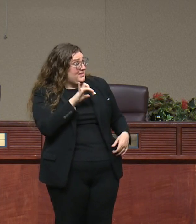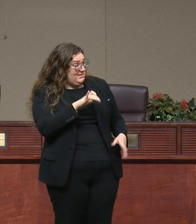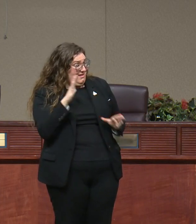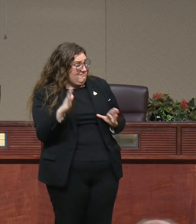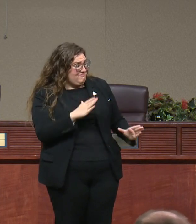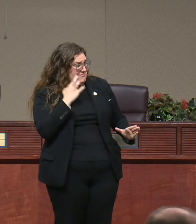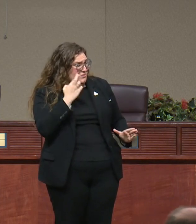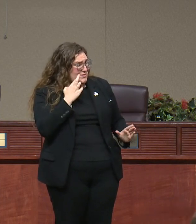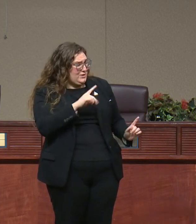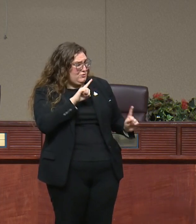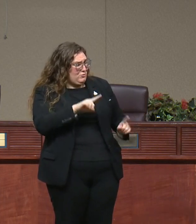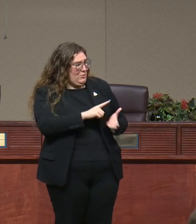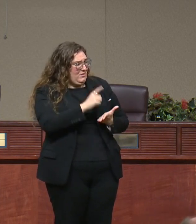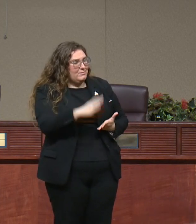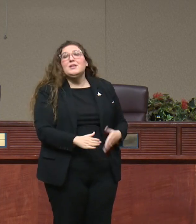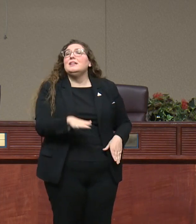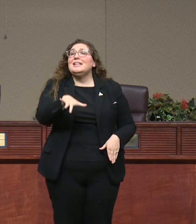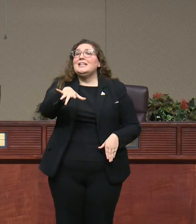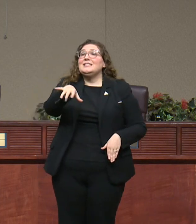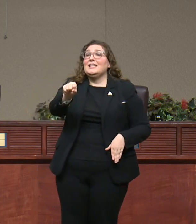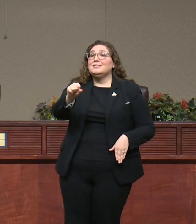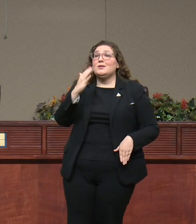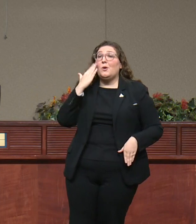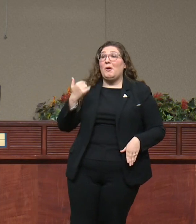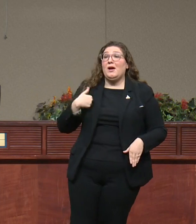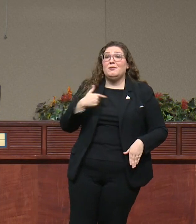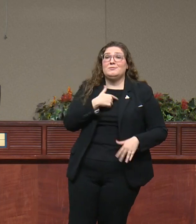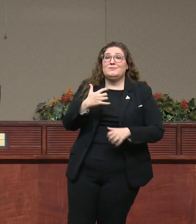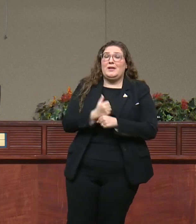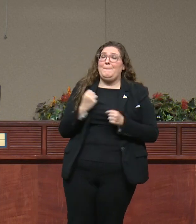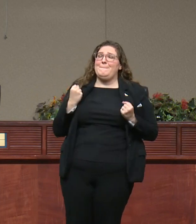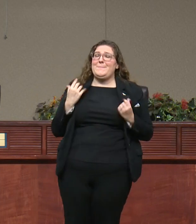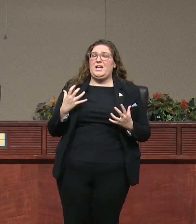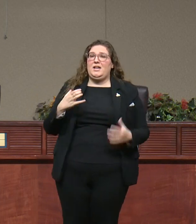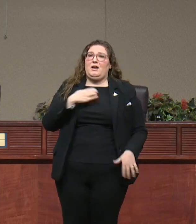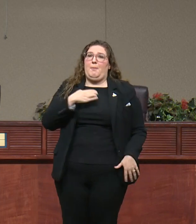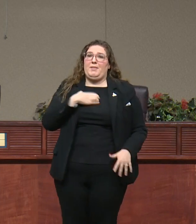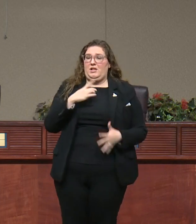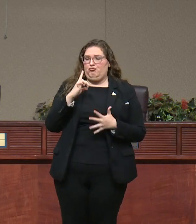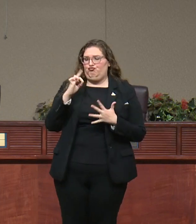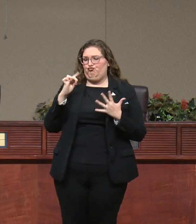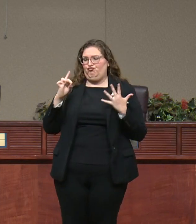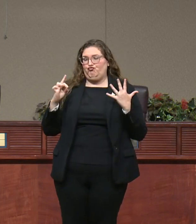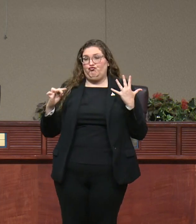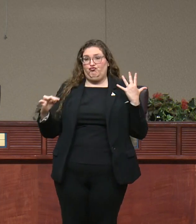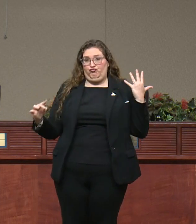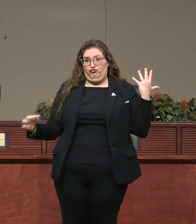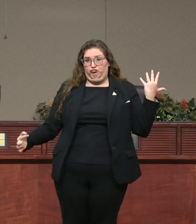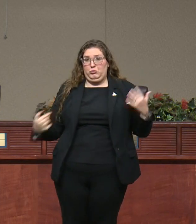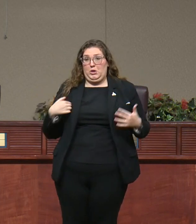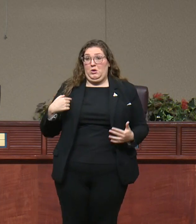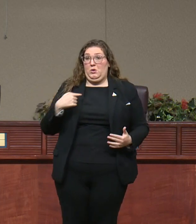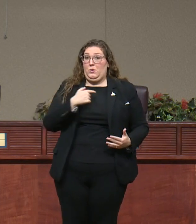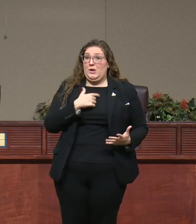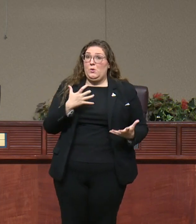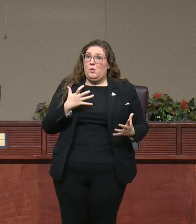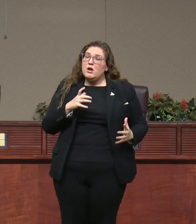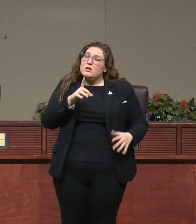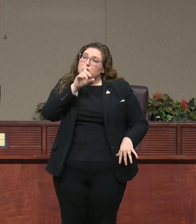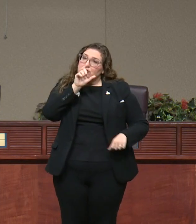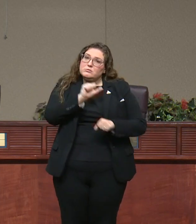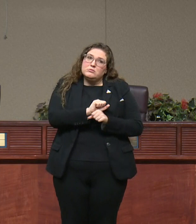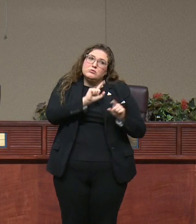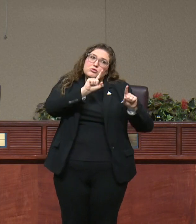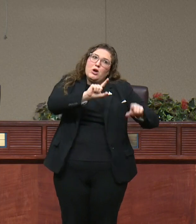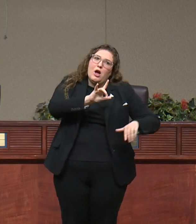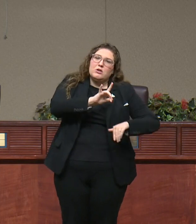nature of some of the complaints that we have received, we wanted to make certain that we were out in the community